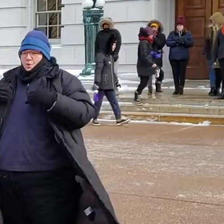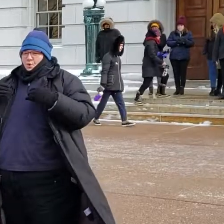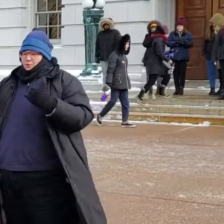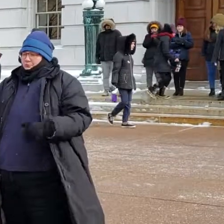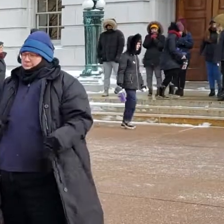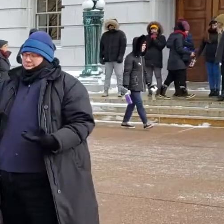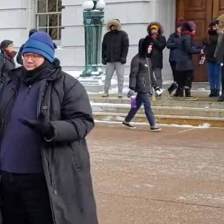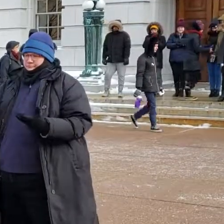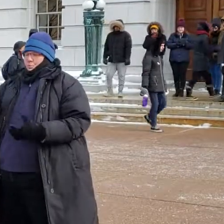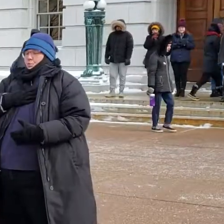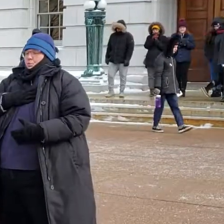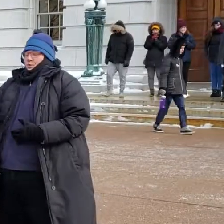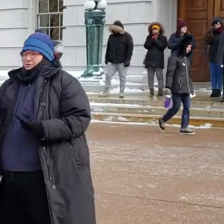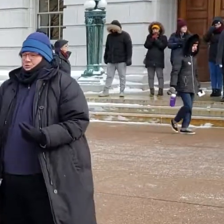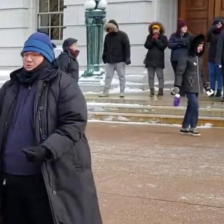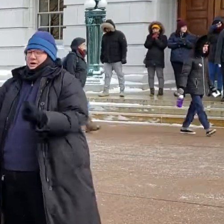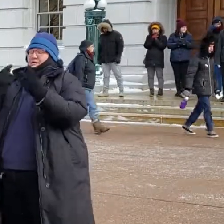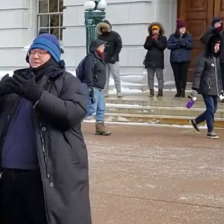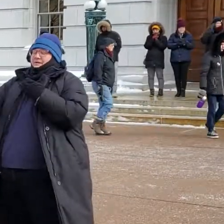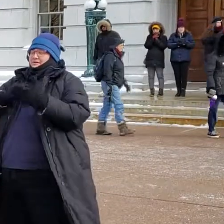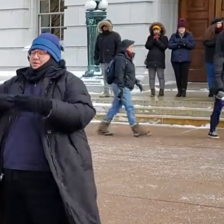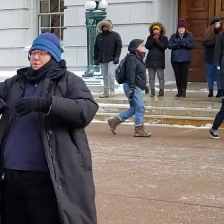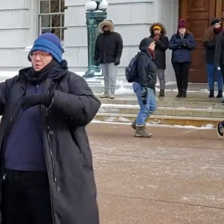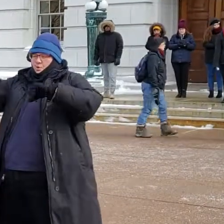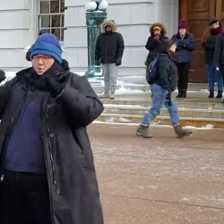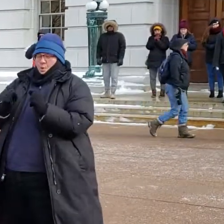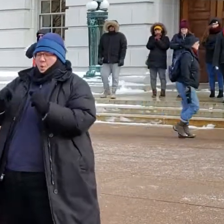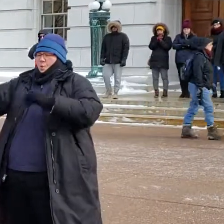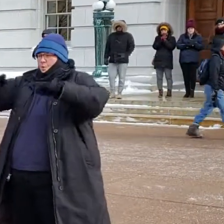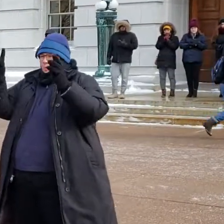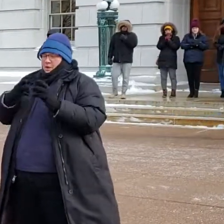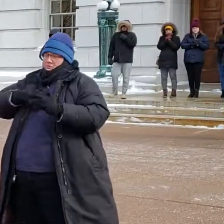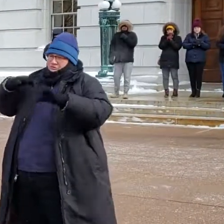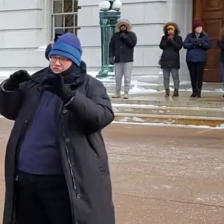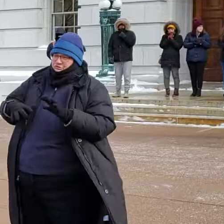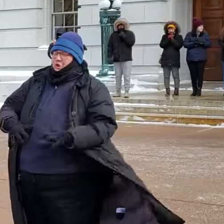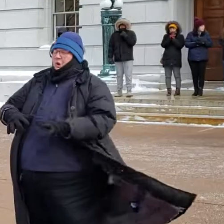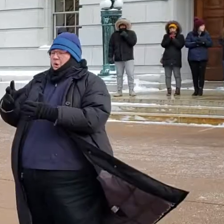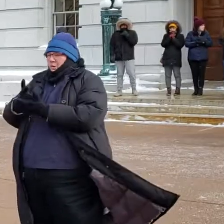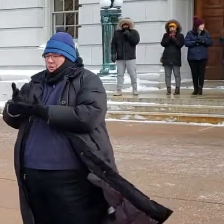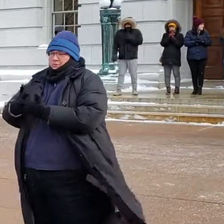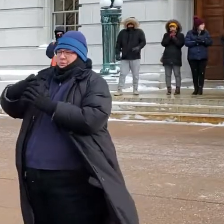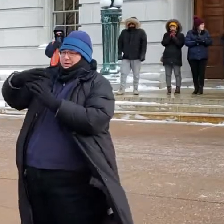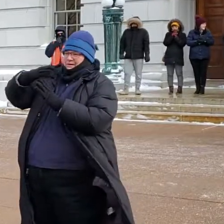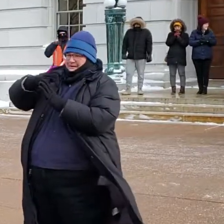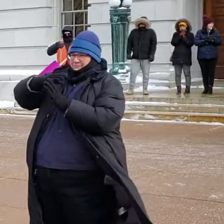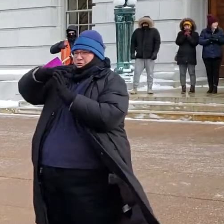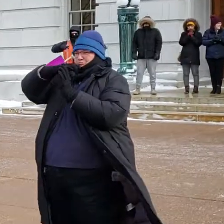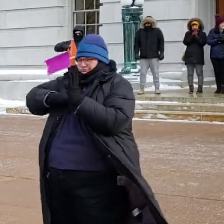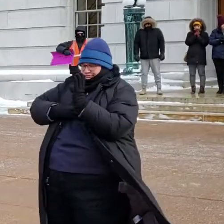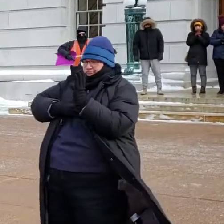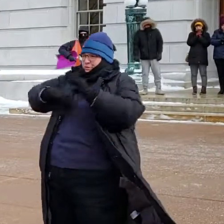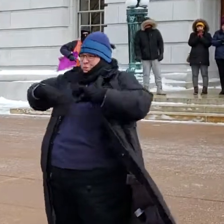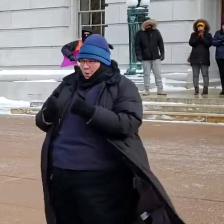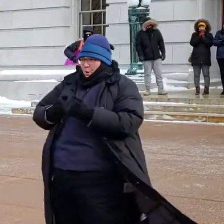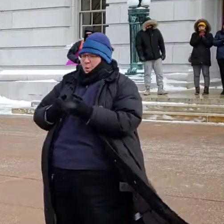out despite the circumstances and standing in solidarity with us here